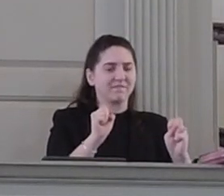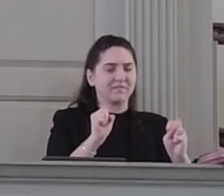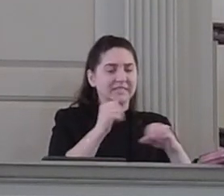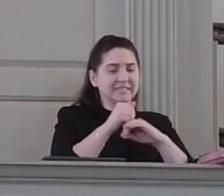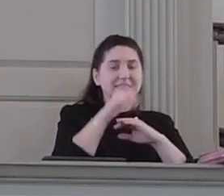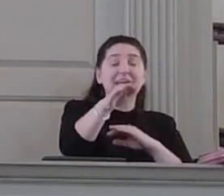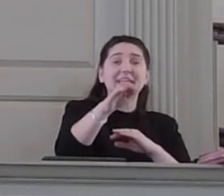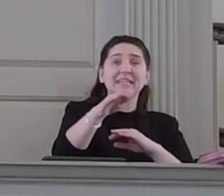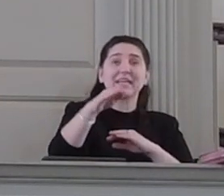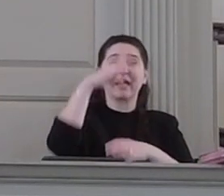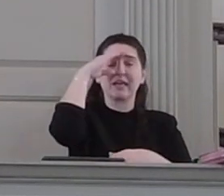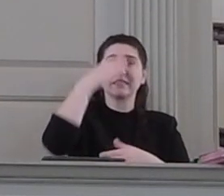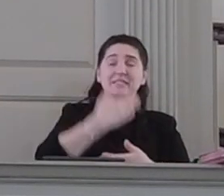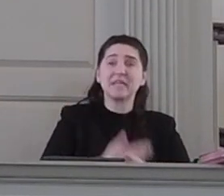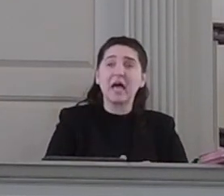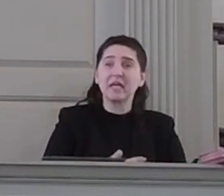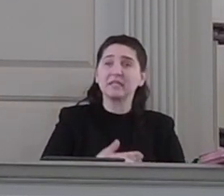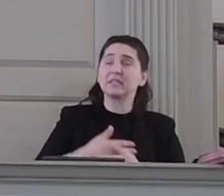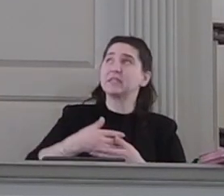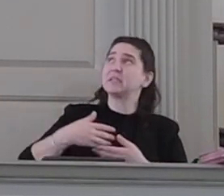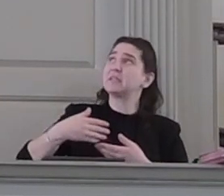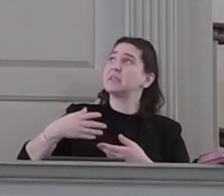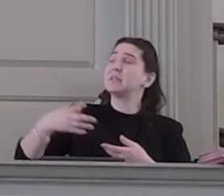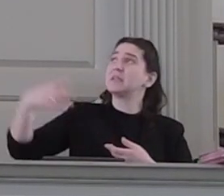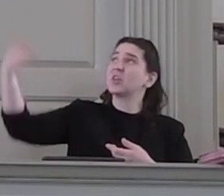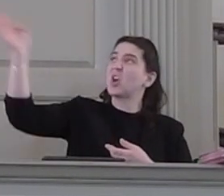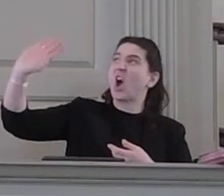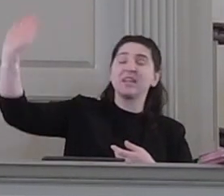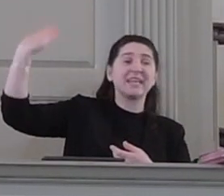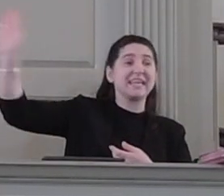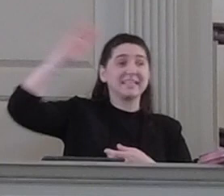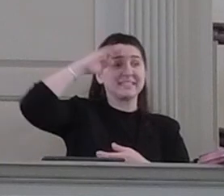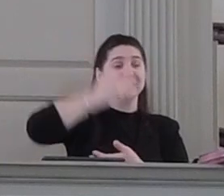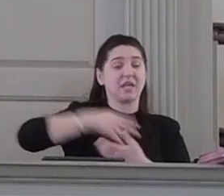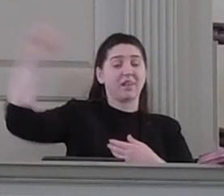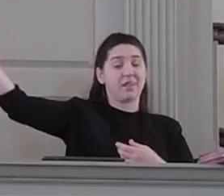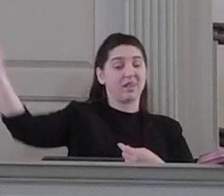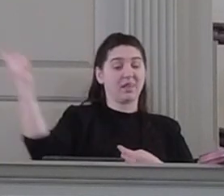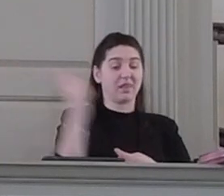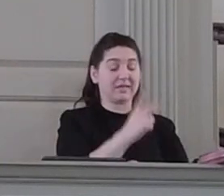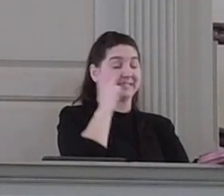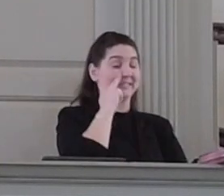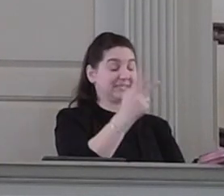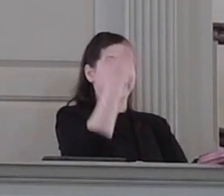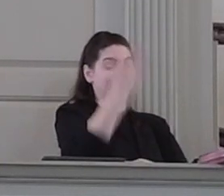sending a son to people, many of whom were not ready to hear his message, seeing him